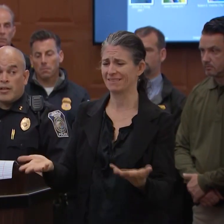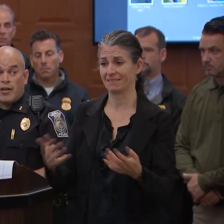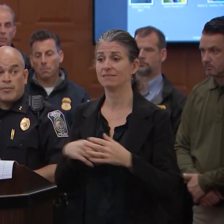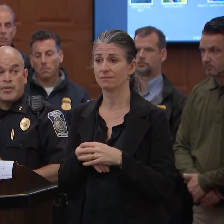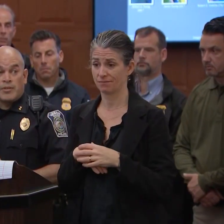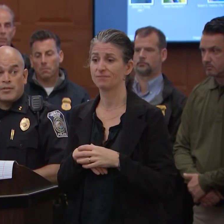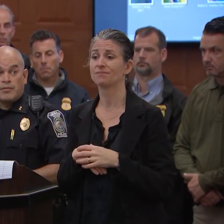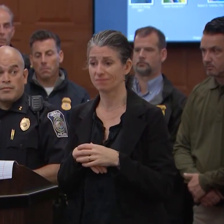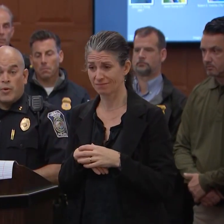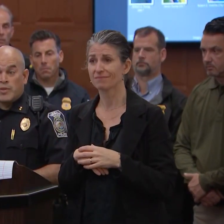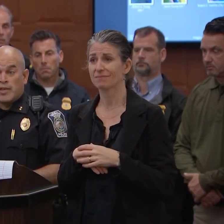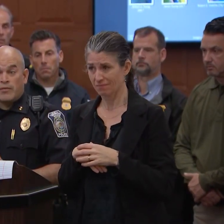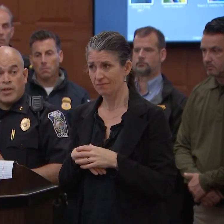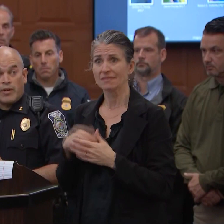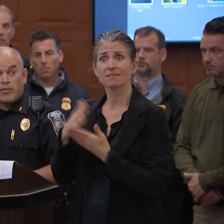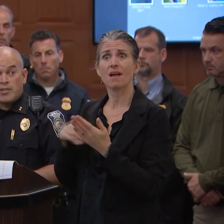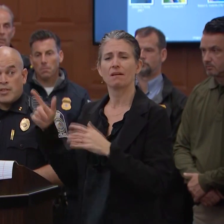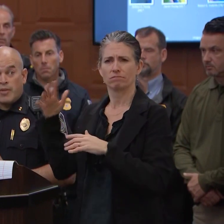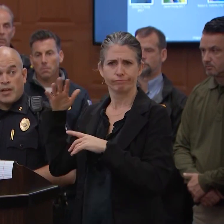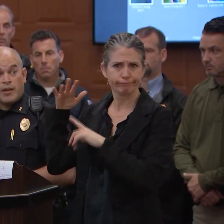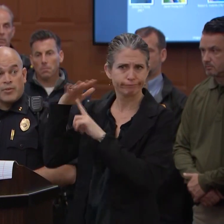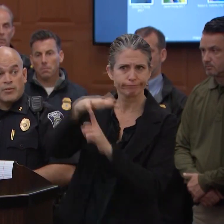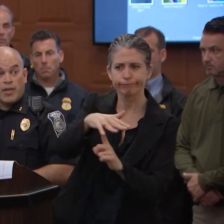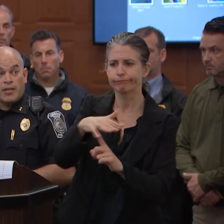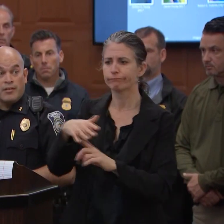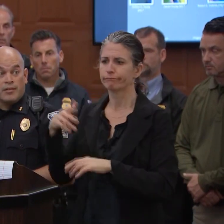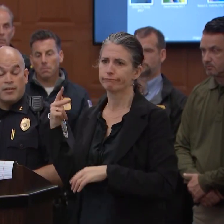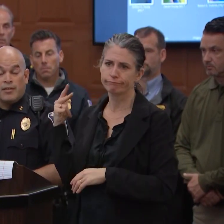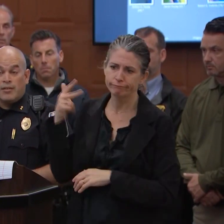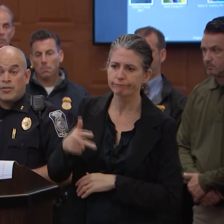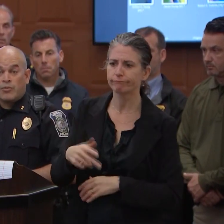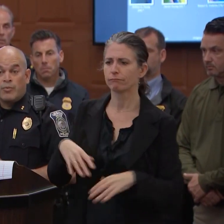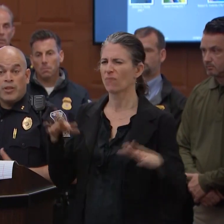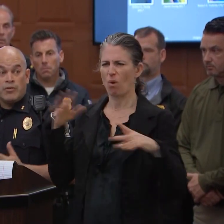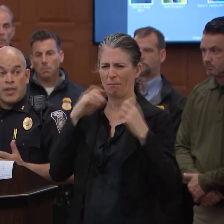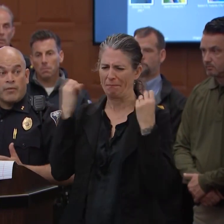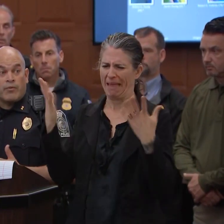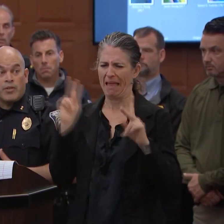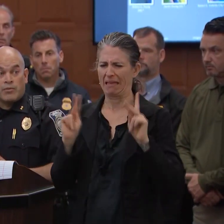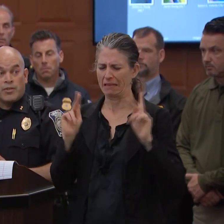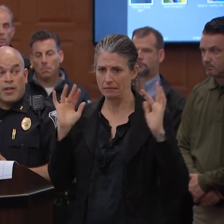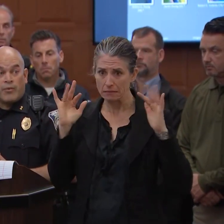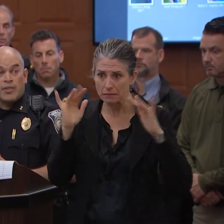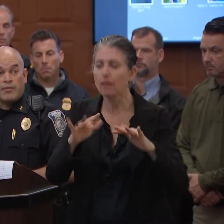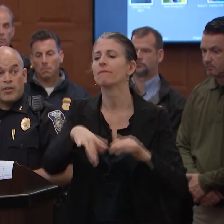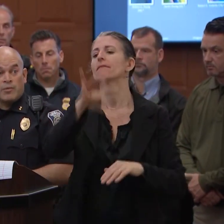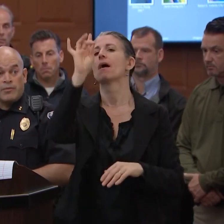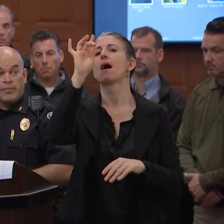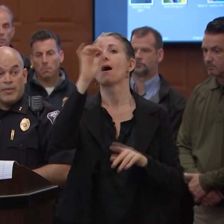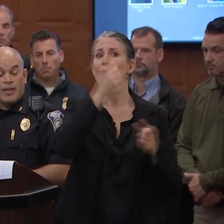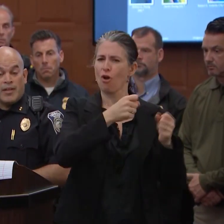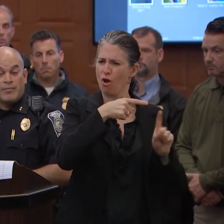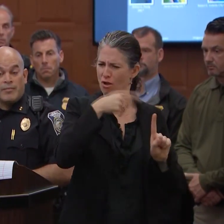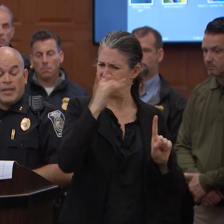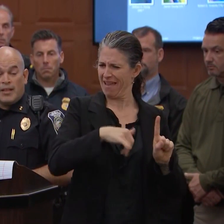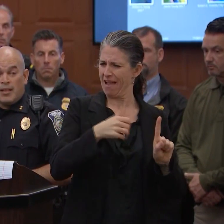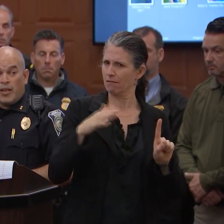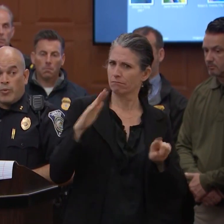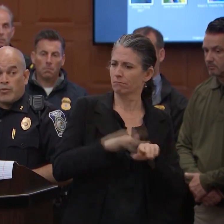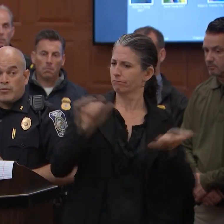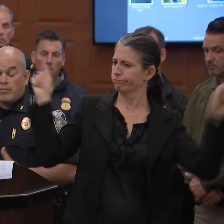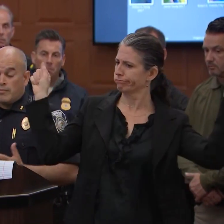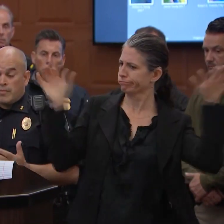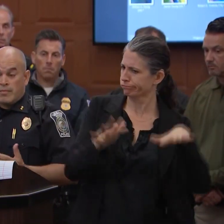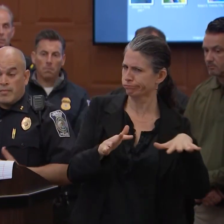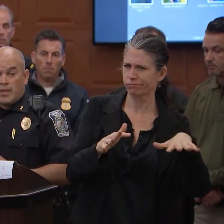including helicopters, moments after I arrived on scene when that car was located. So we used every resource that was available. And